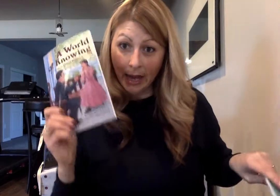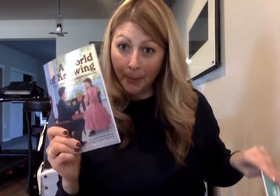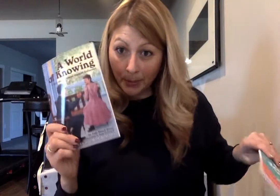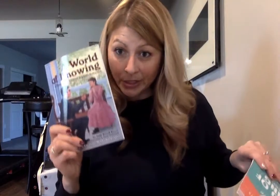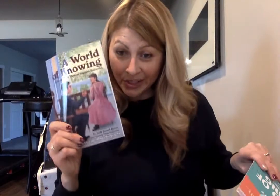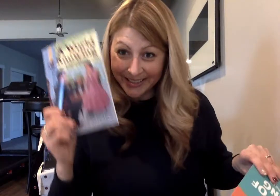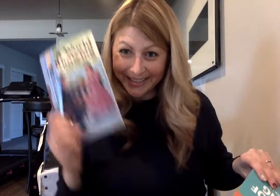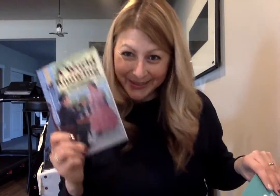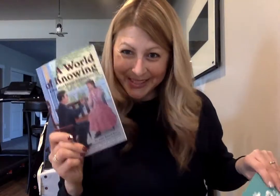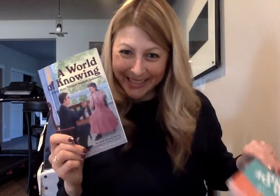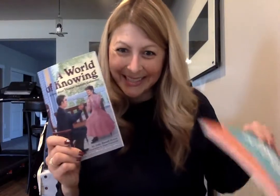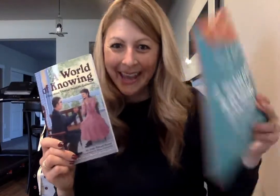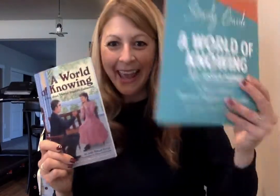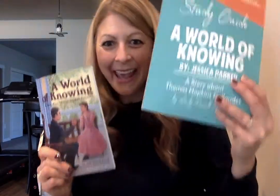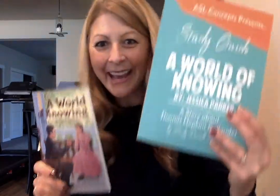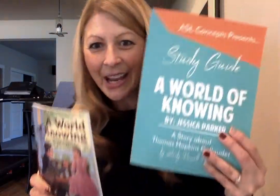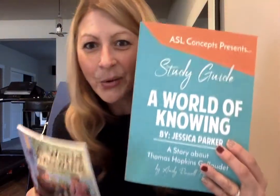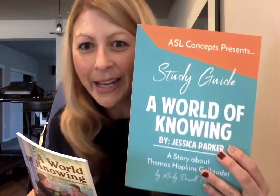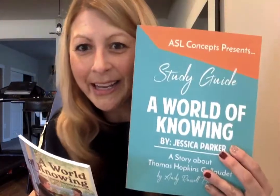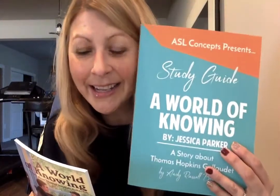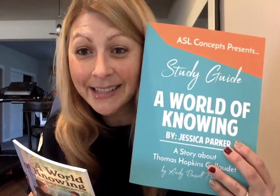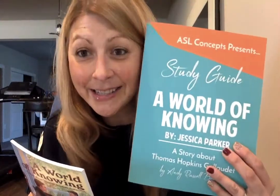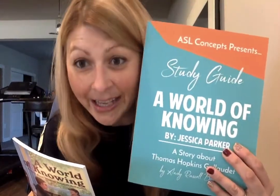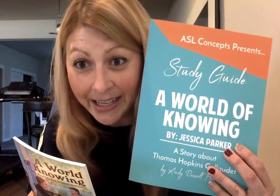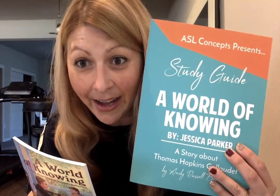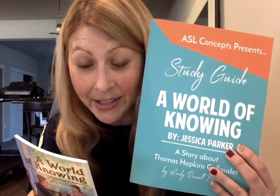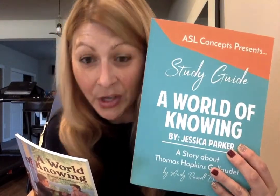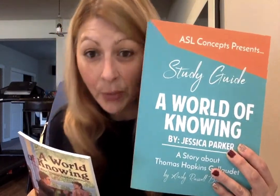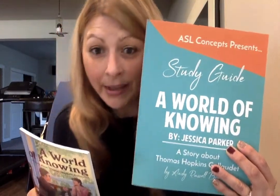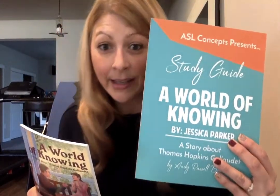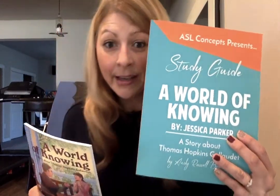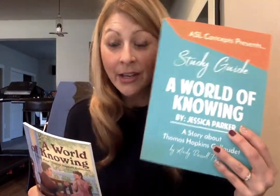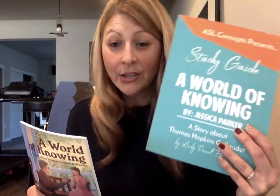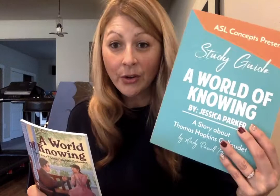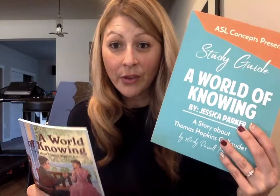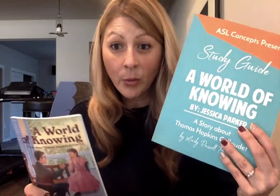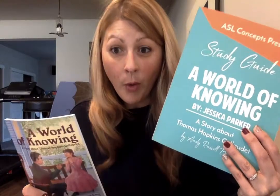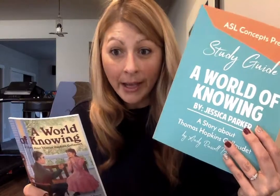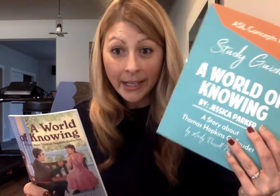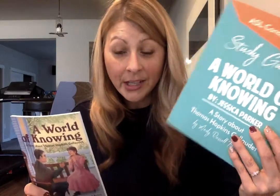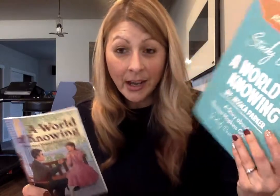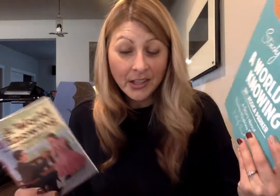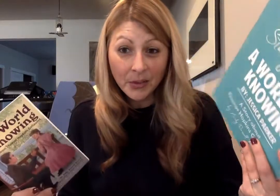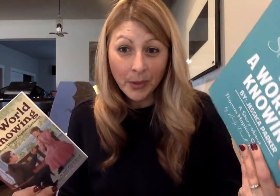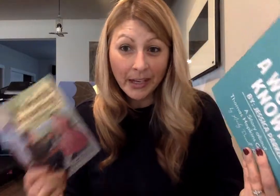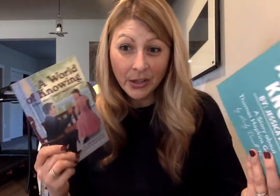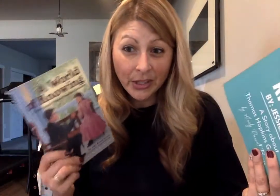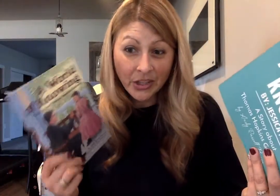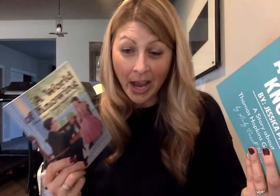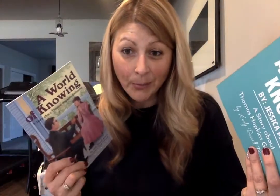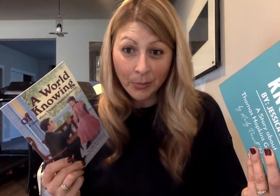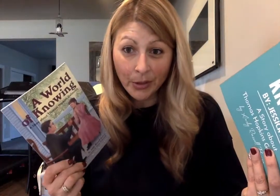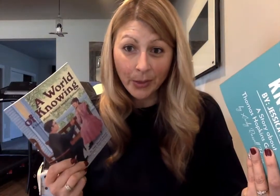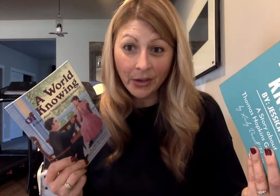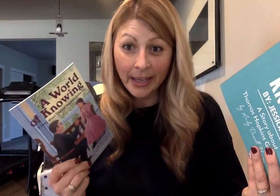got permission to use this, and I created a study guide to go with it. So if you're wanting to read a good chapter book with your kids,